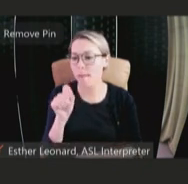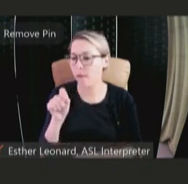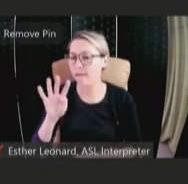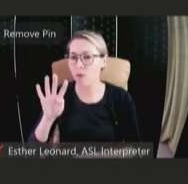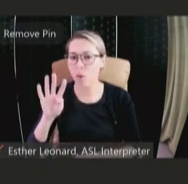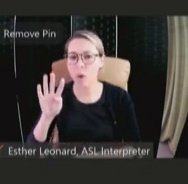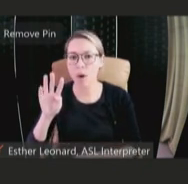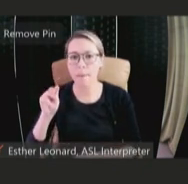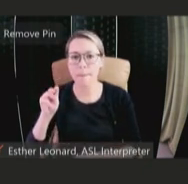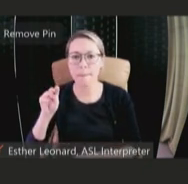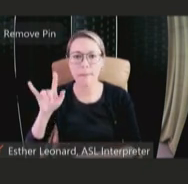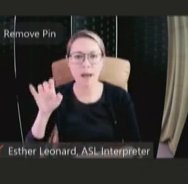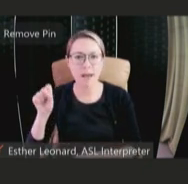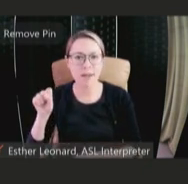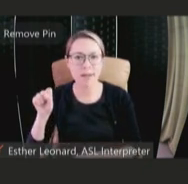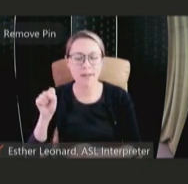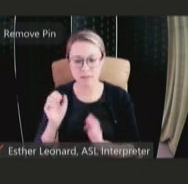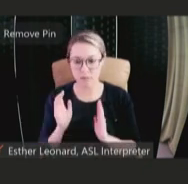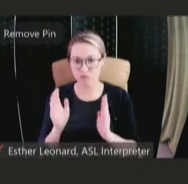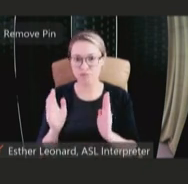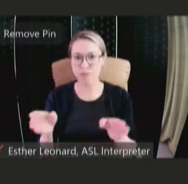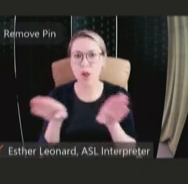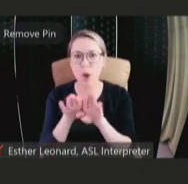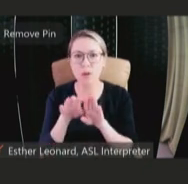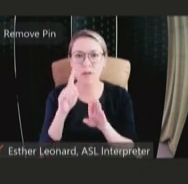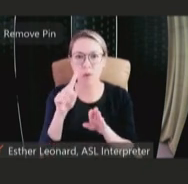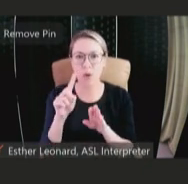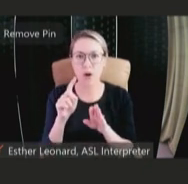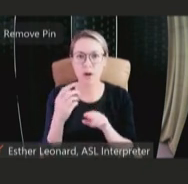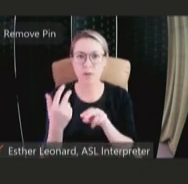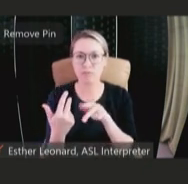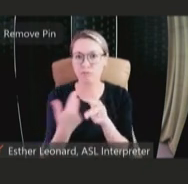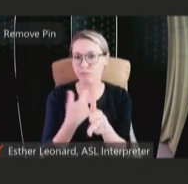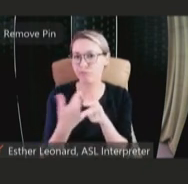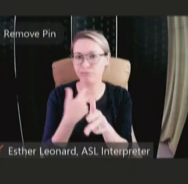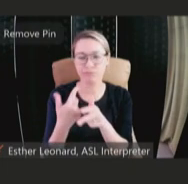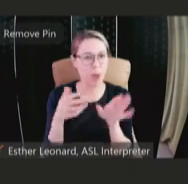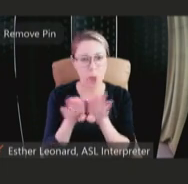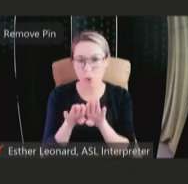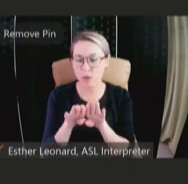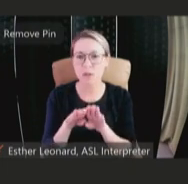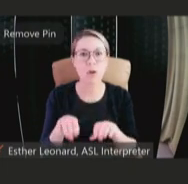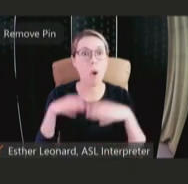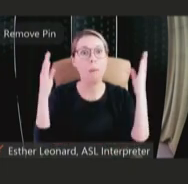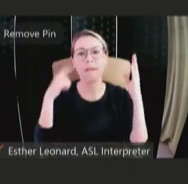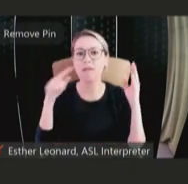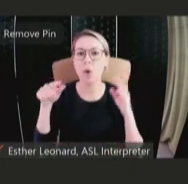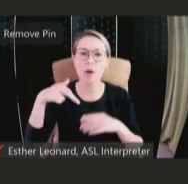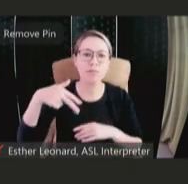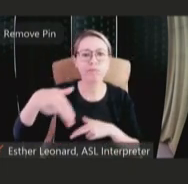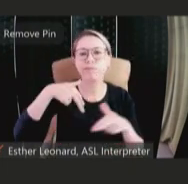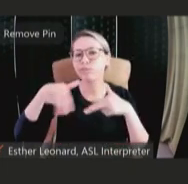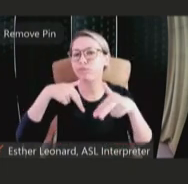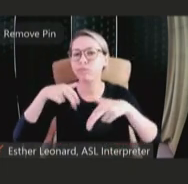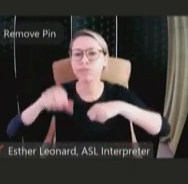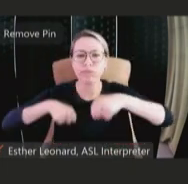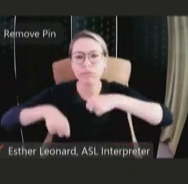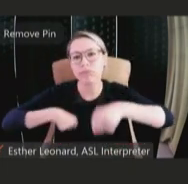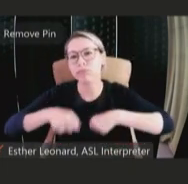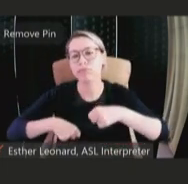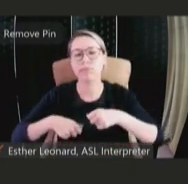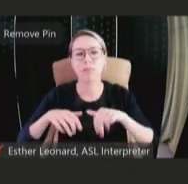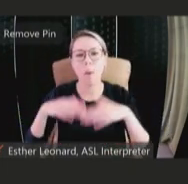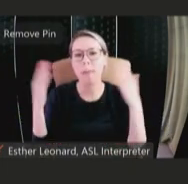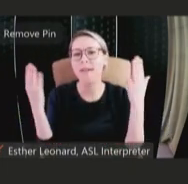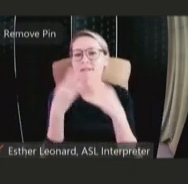Center Street was closed to car traffic and opened to pedestrians and cyclists. There was